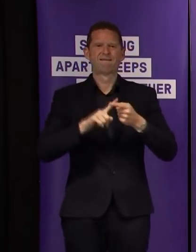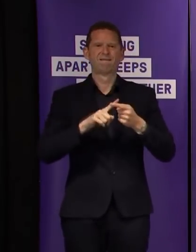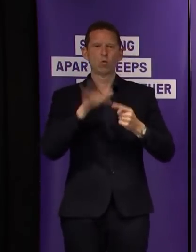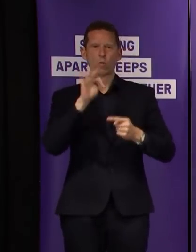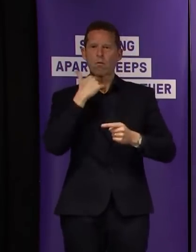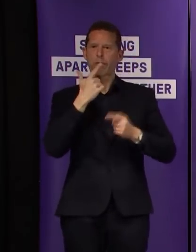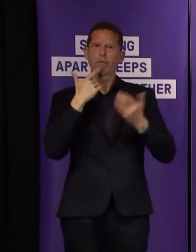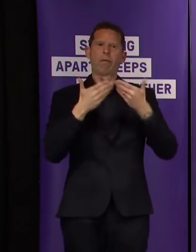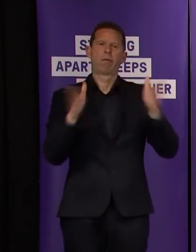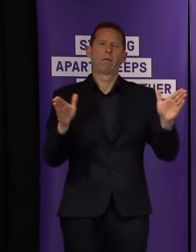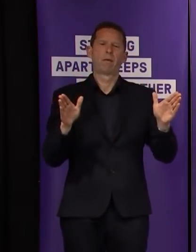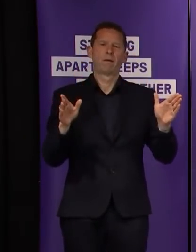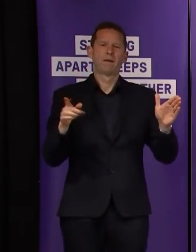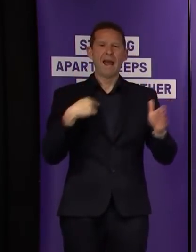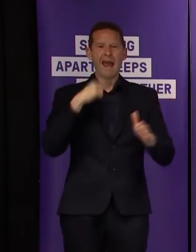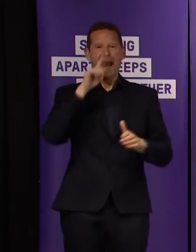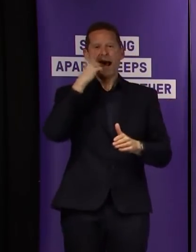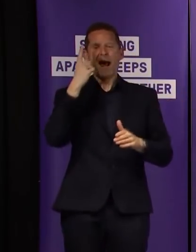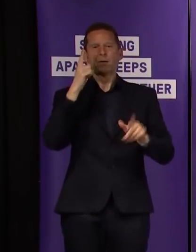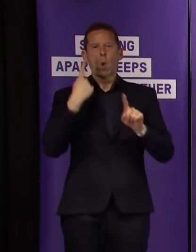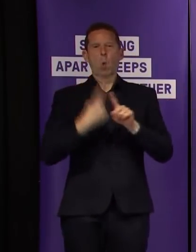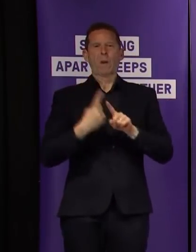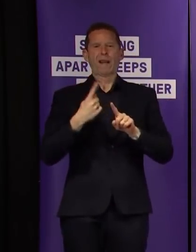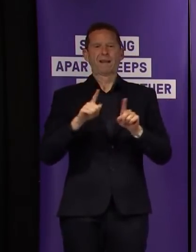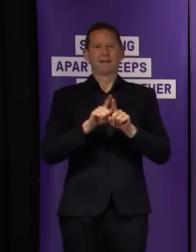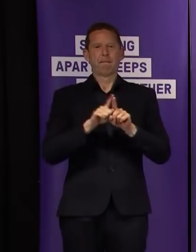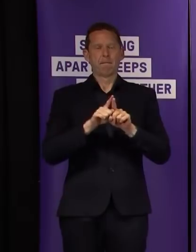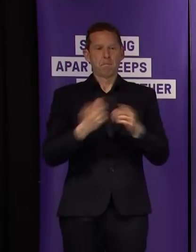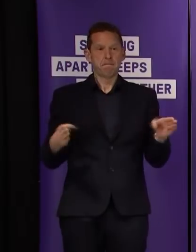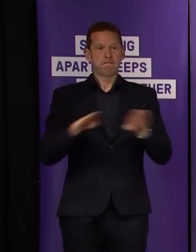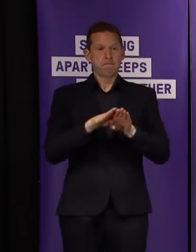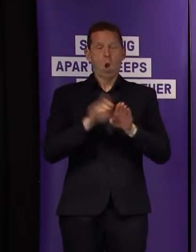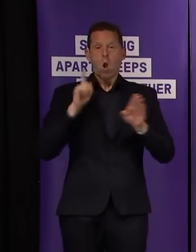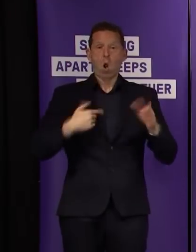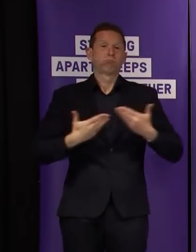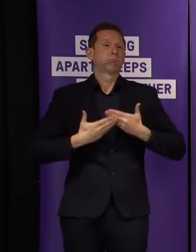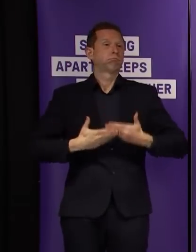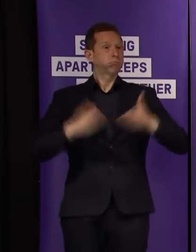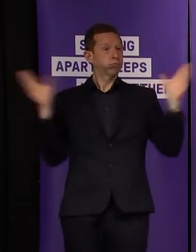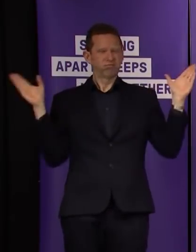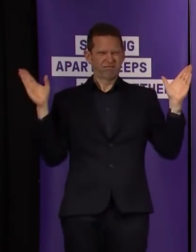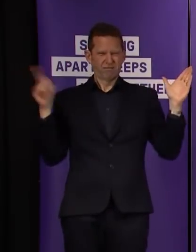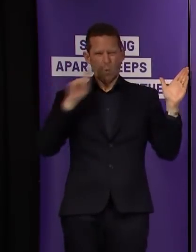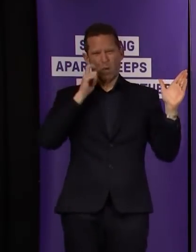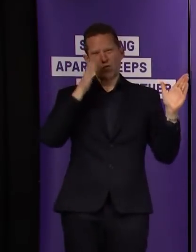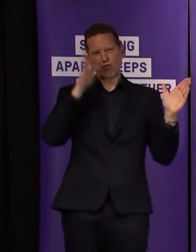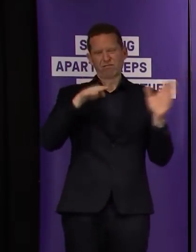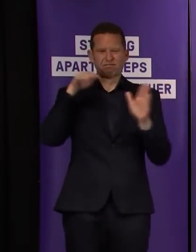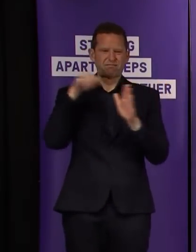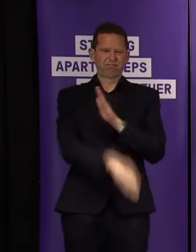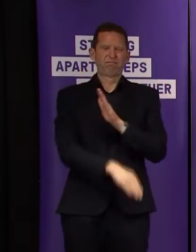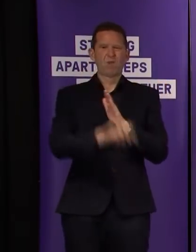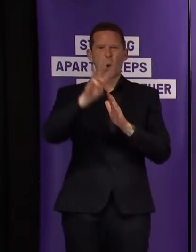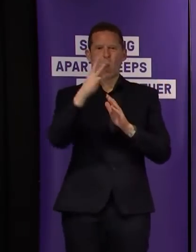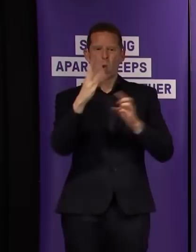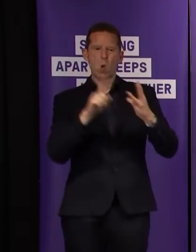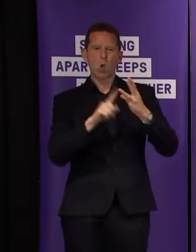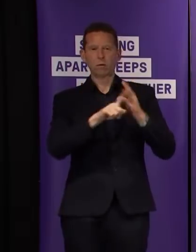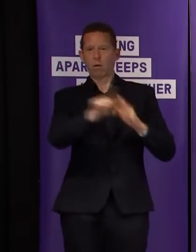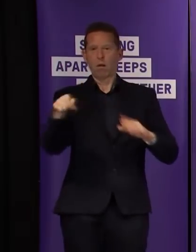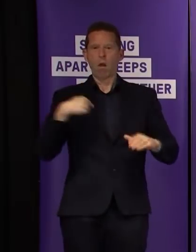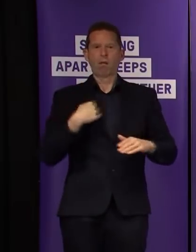You can't run out of lockdown, because all you're doing is running into a third wave and we'll all be locked up